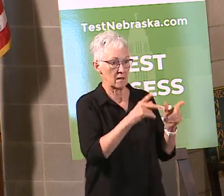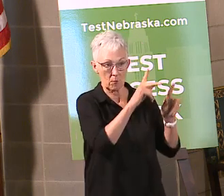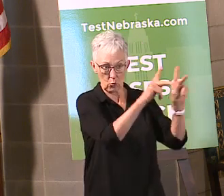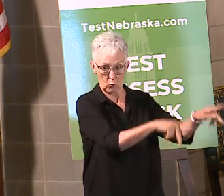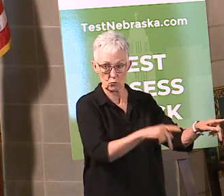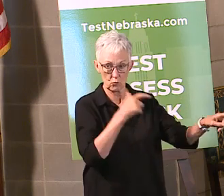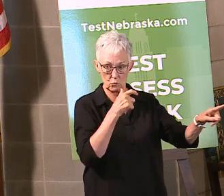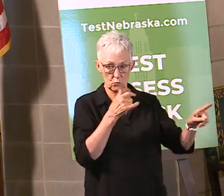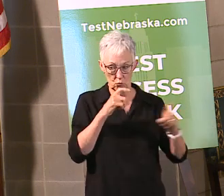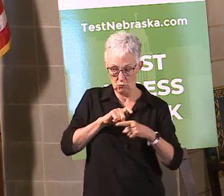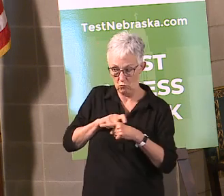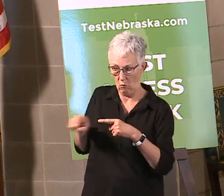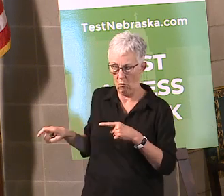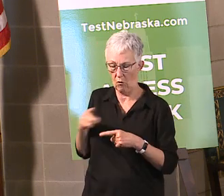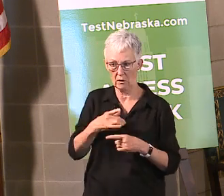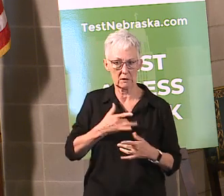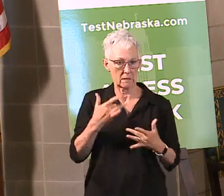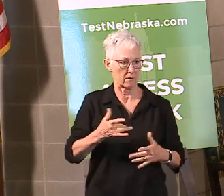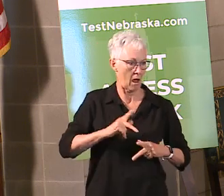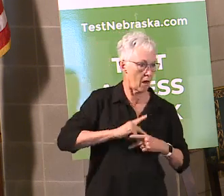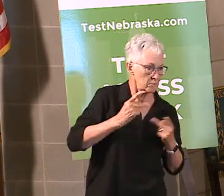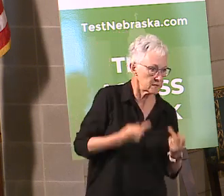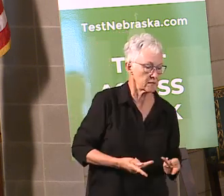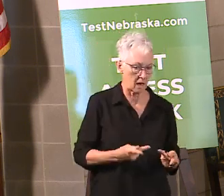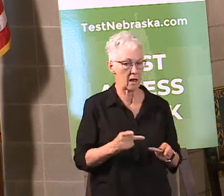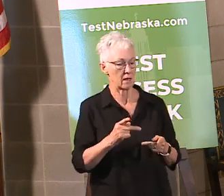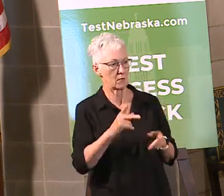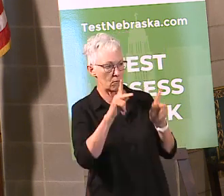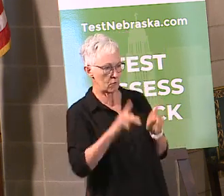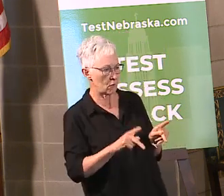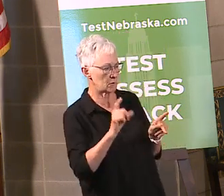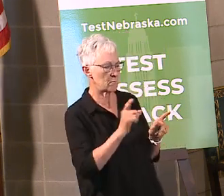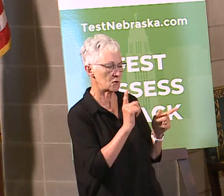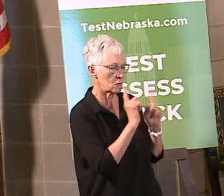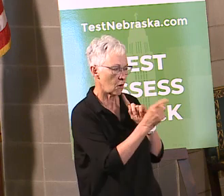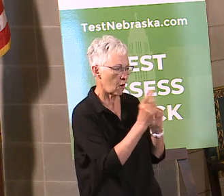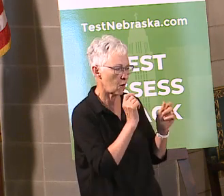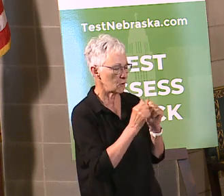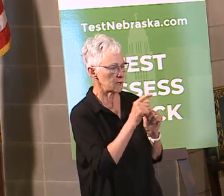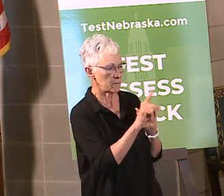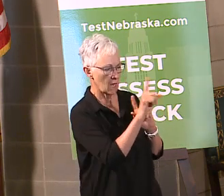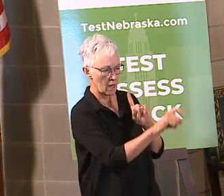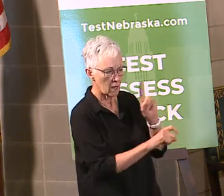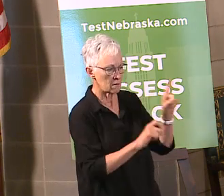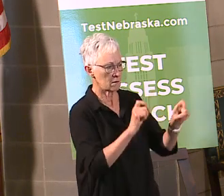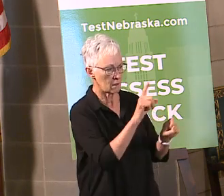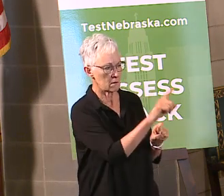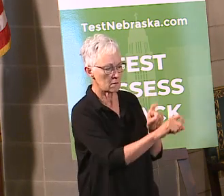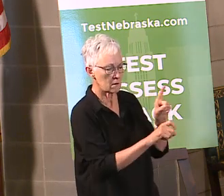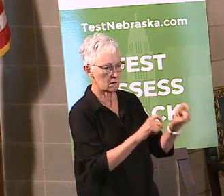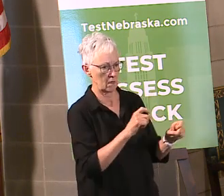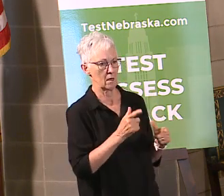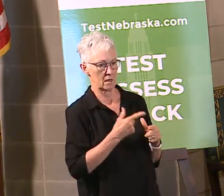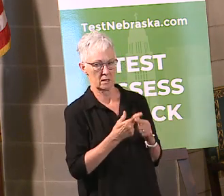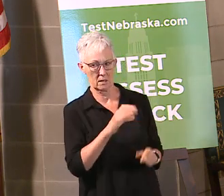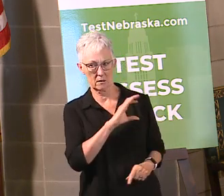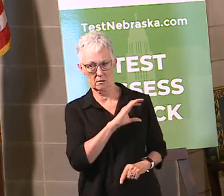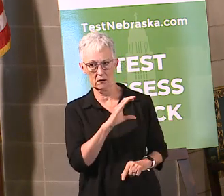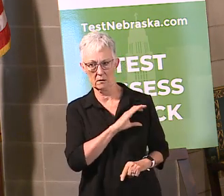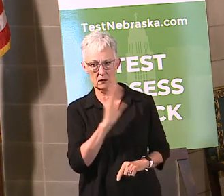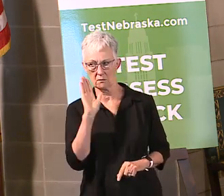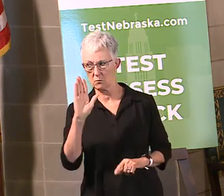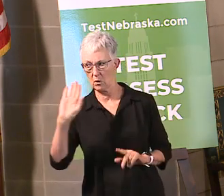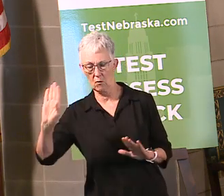to deploy to the location. A law enforcement officer may be the first to arrive at the scene, rendering